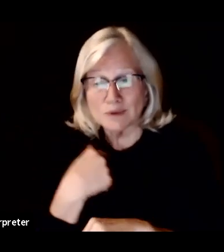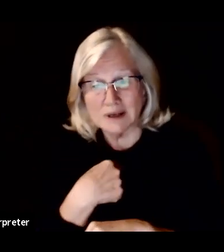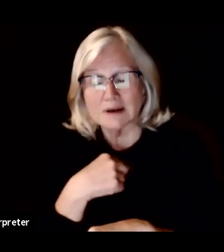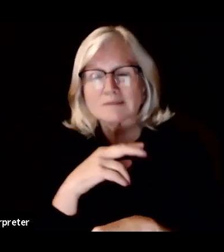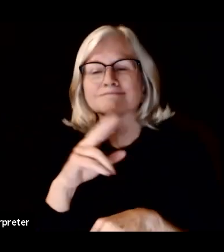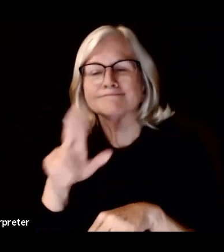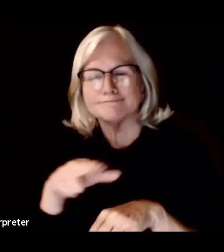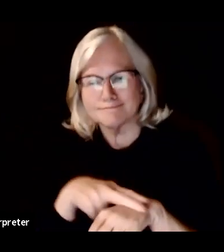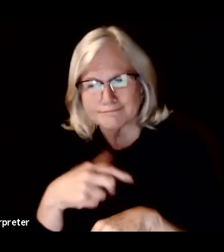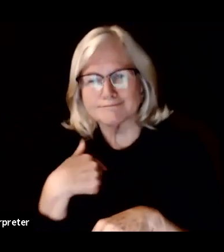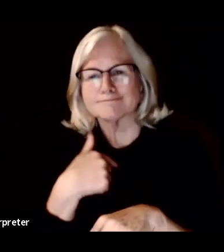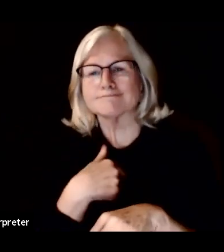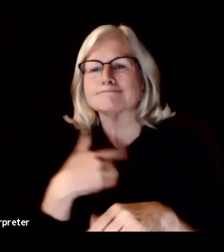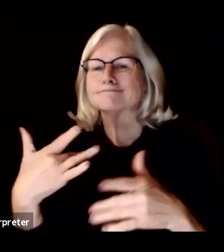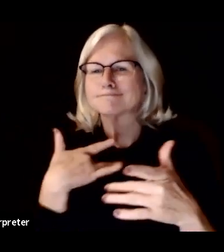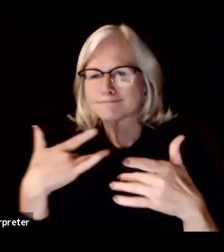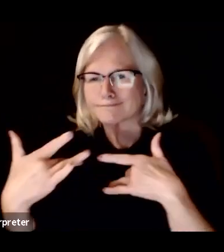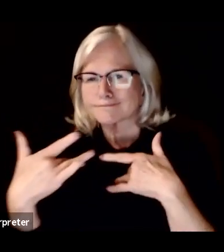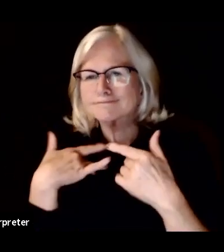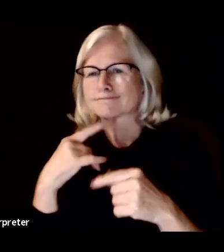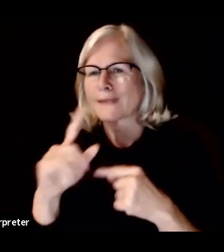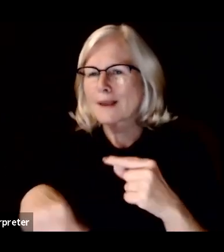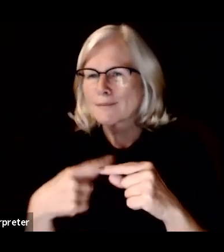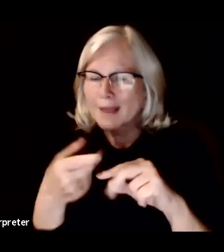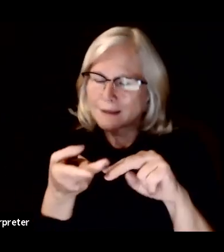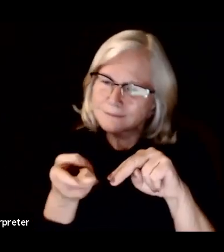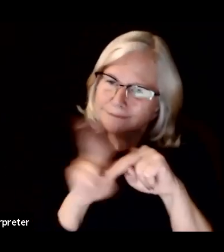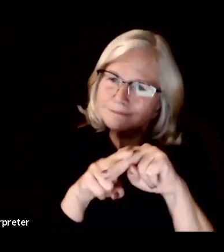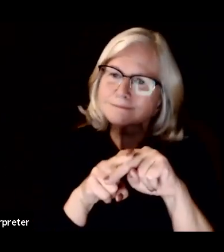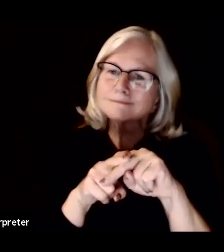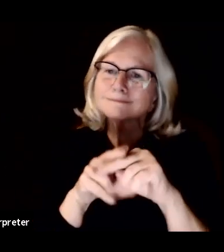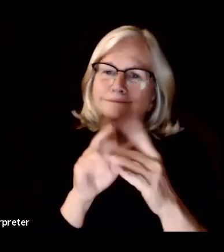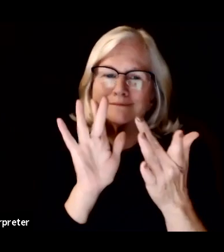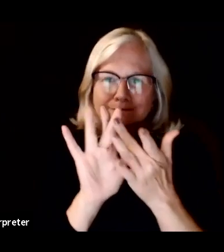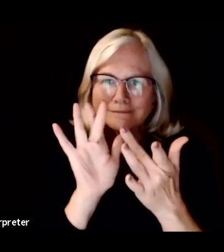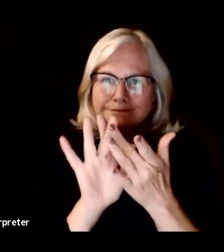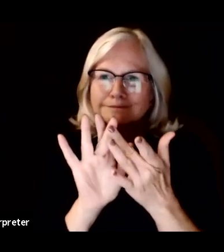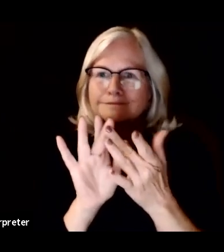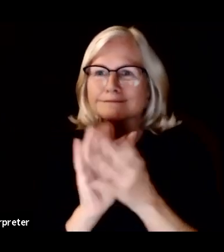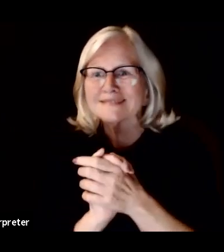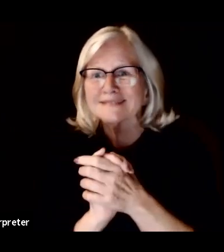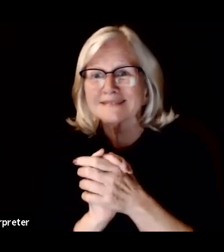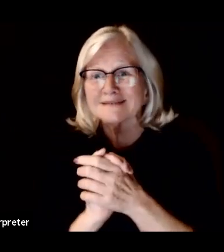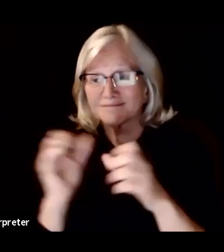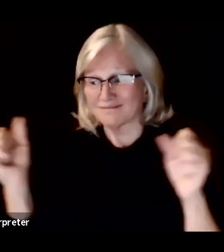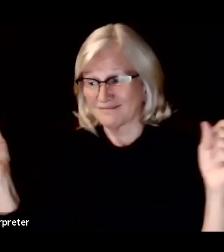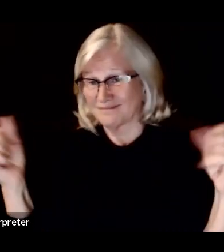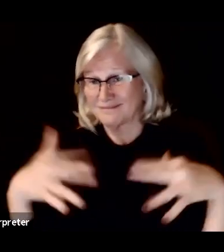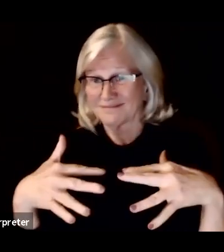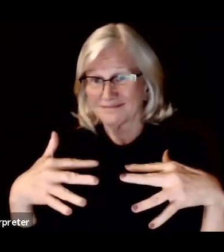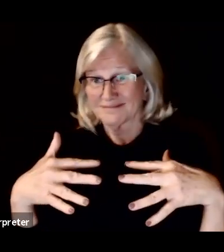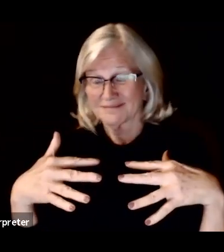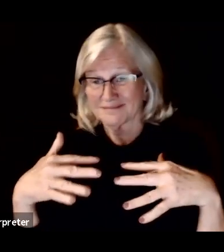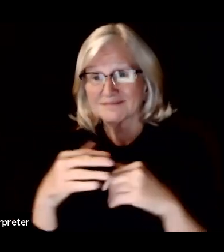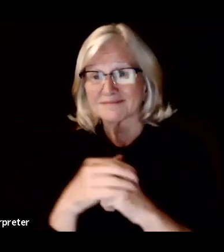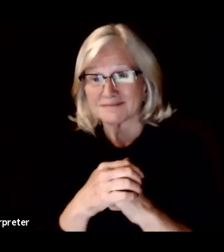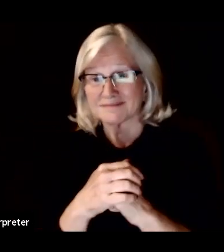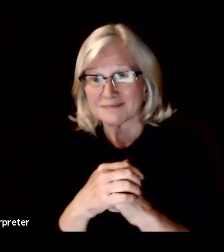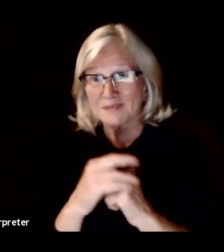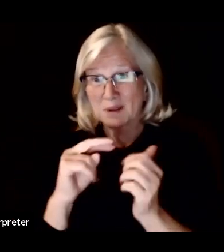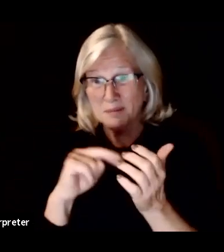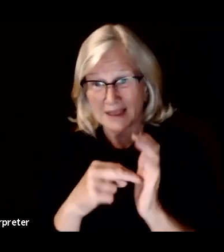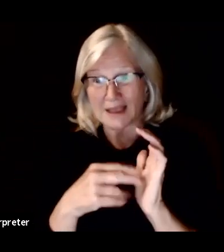things that just increase close contacts of large numbers of people, given the degree of virus that we know is circulating in the